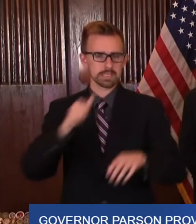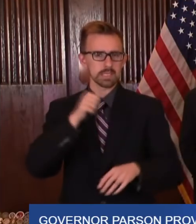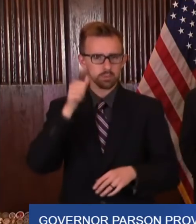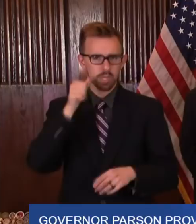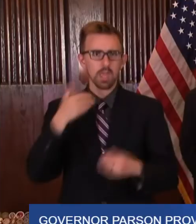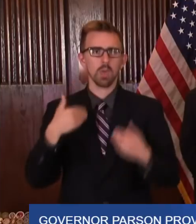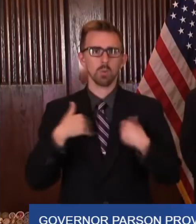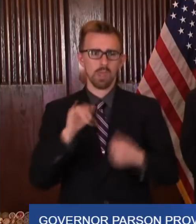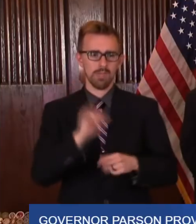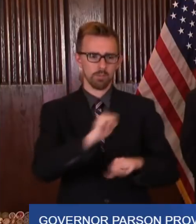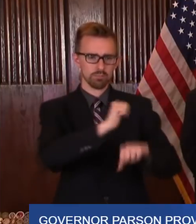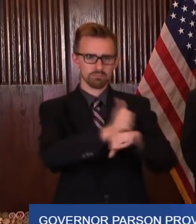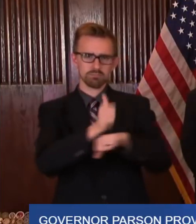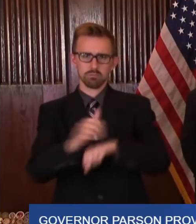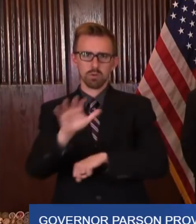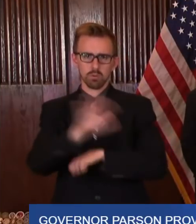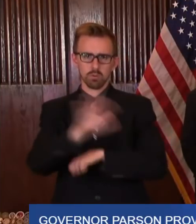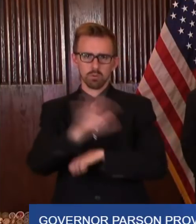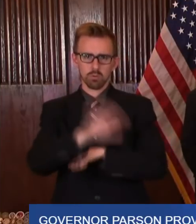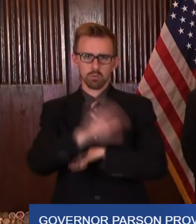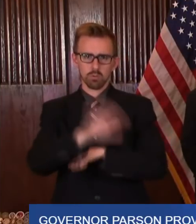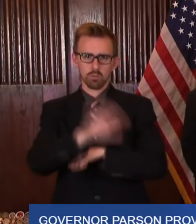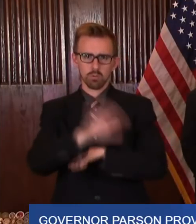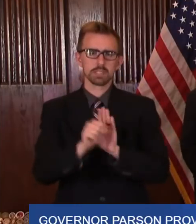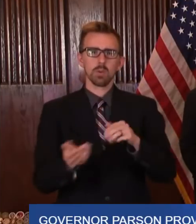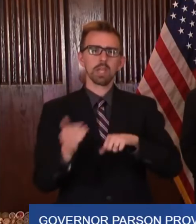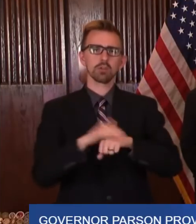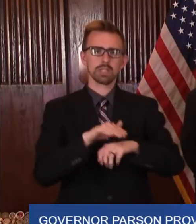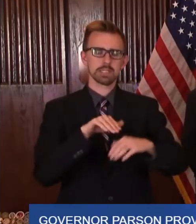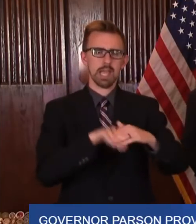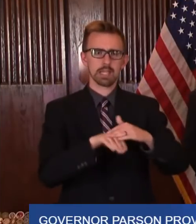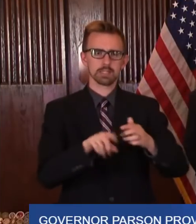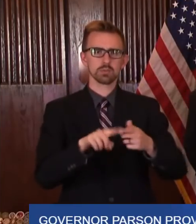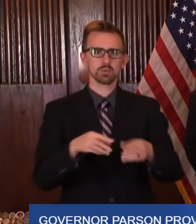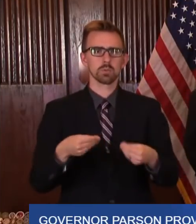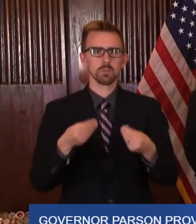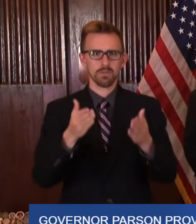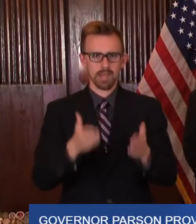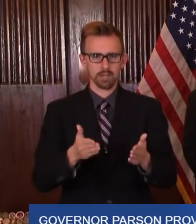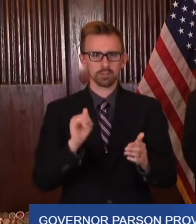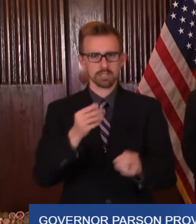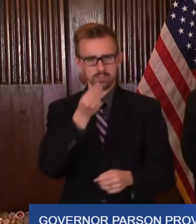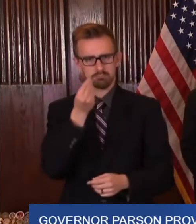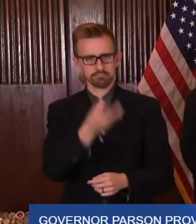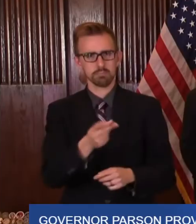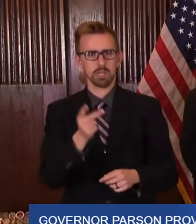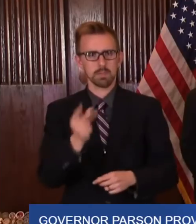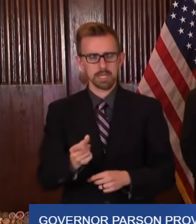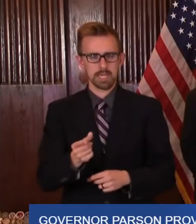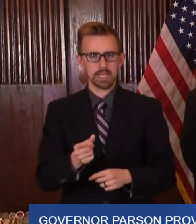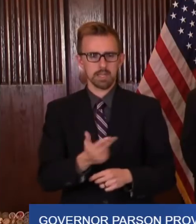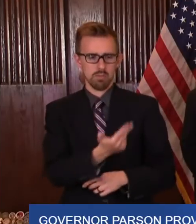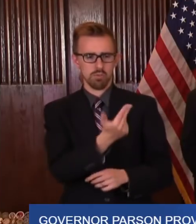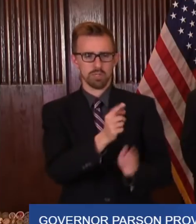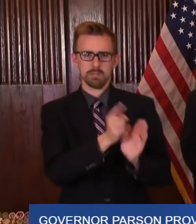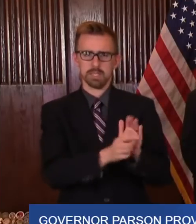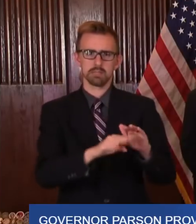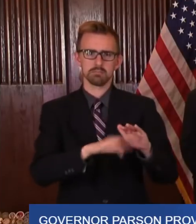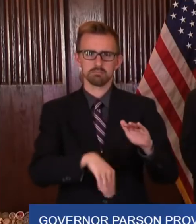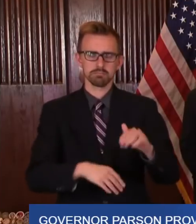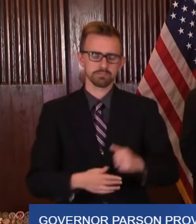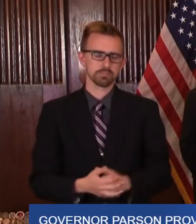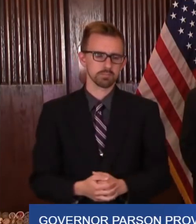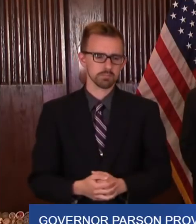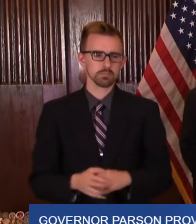situated all around the state to increase access to our providers so we can tell them immediately within 13 minutes, and also